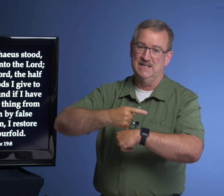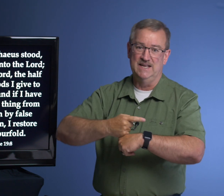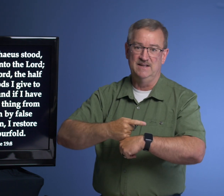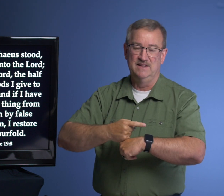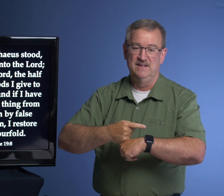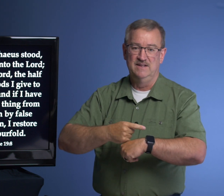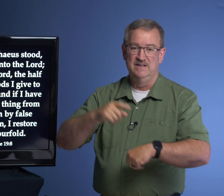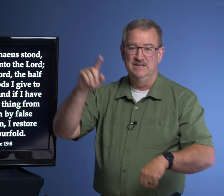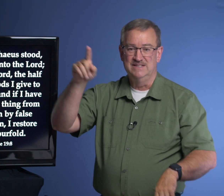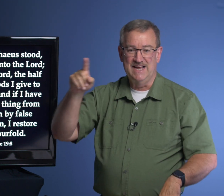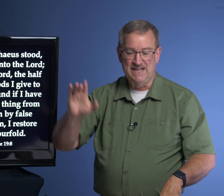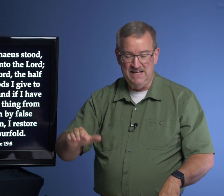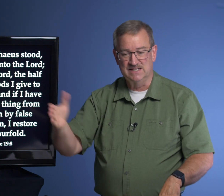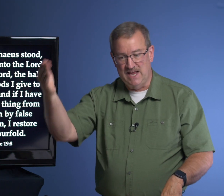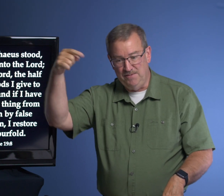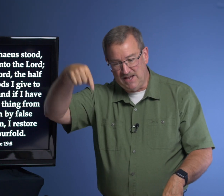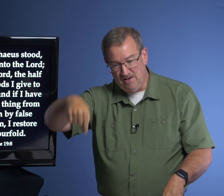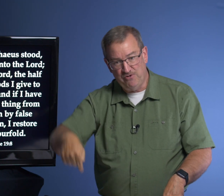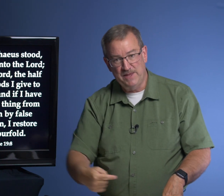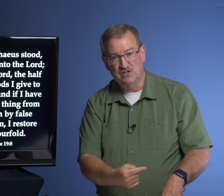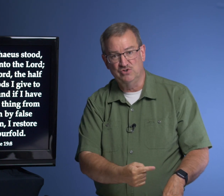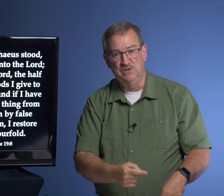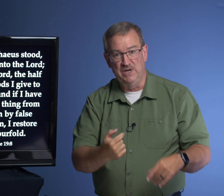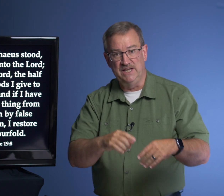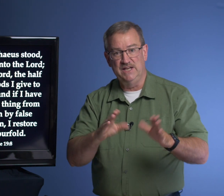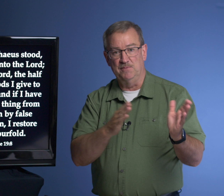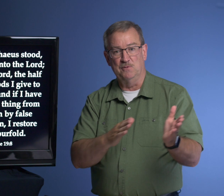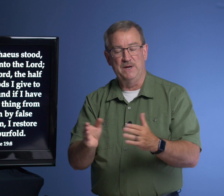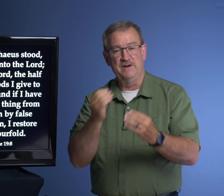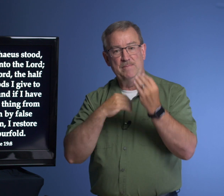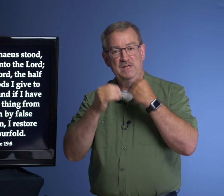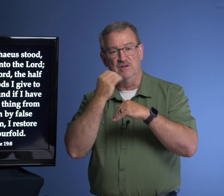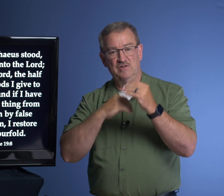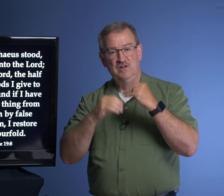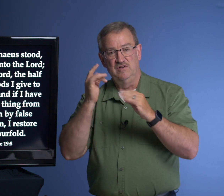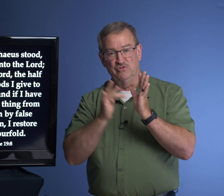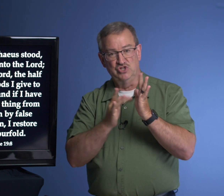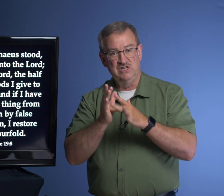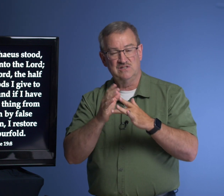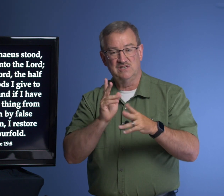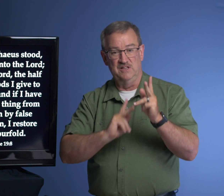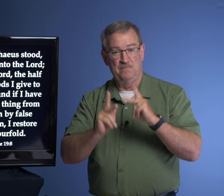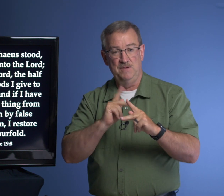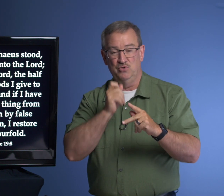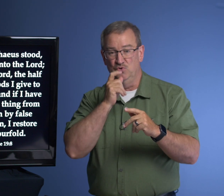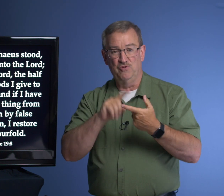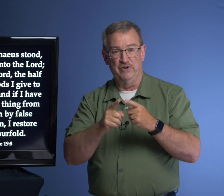today. Zacchaeus came down from that tree, went in, and prepared a meal for Jesus and the people who were friends